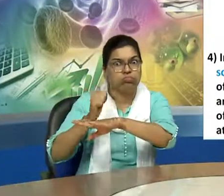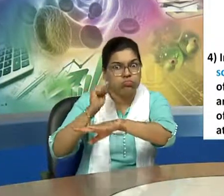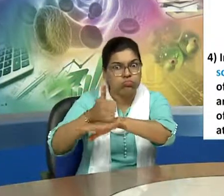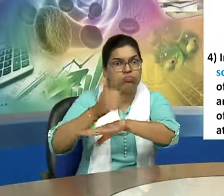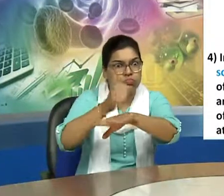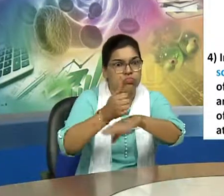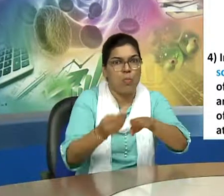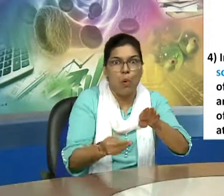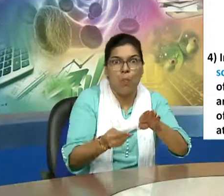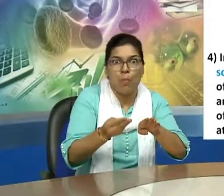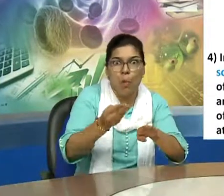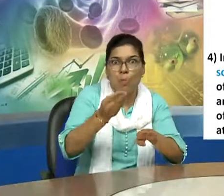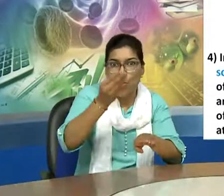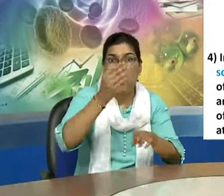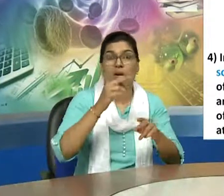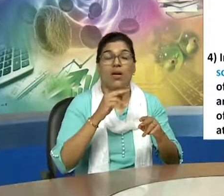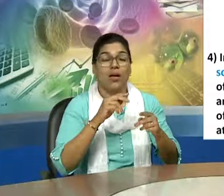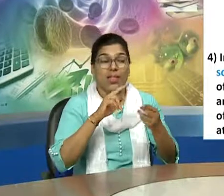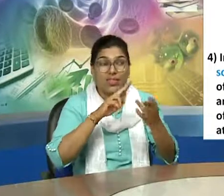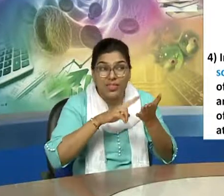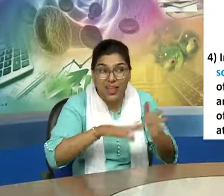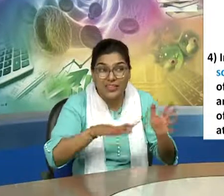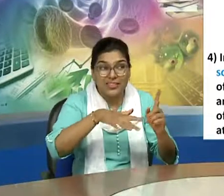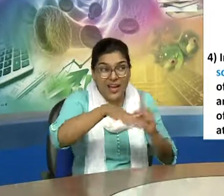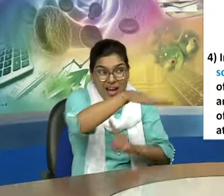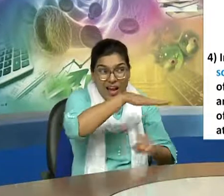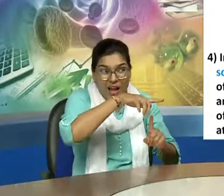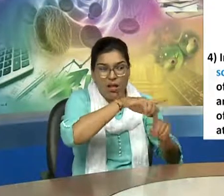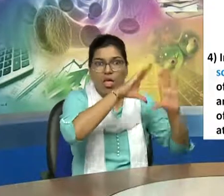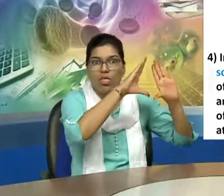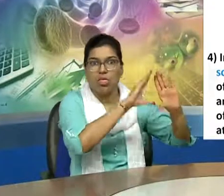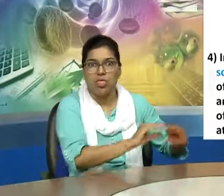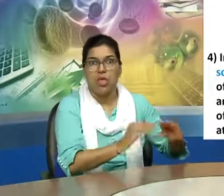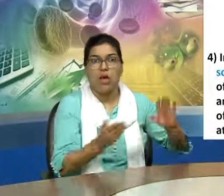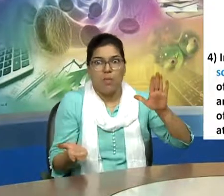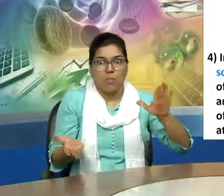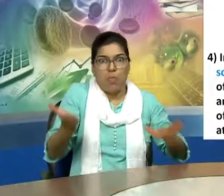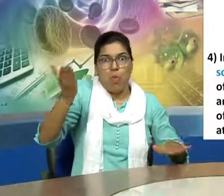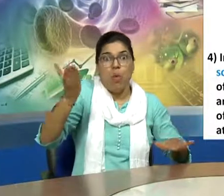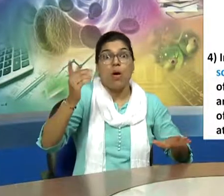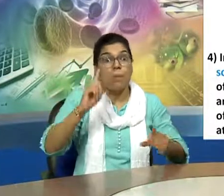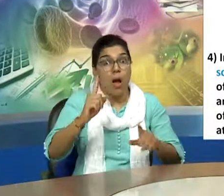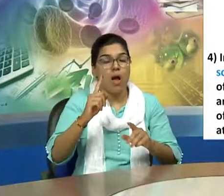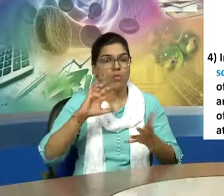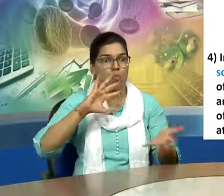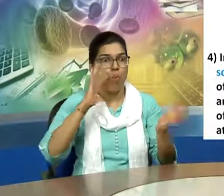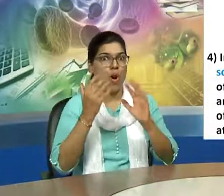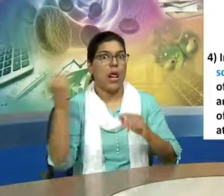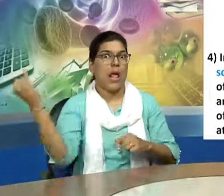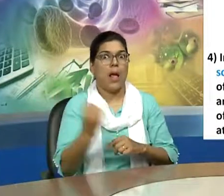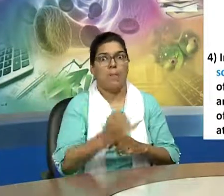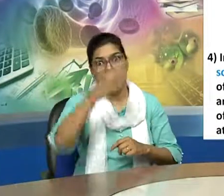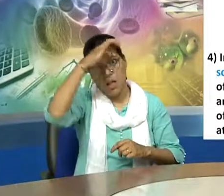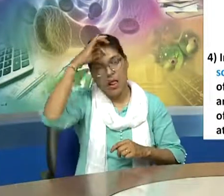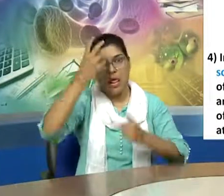good, temperature was not so high. But nowadays, as slowly we are using